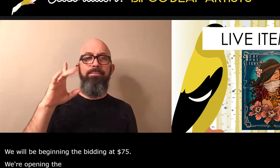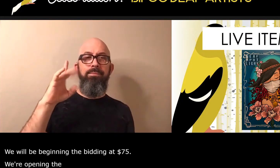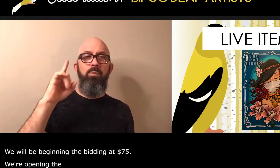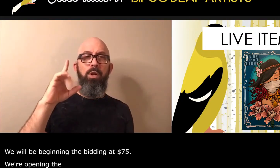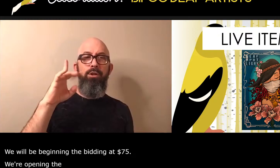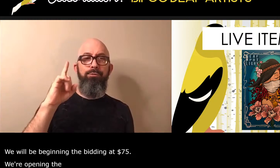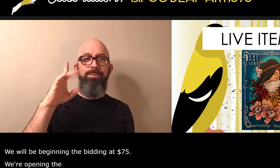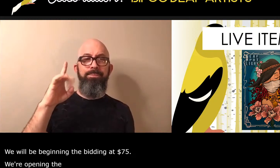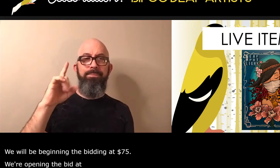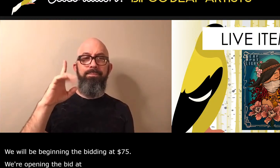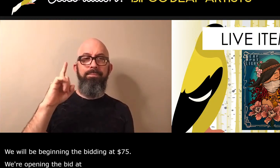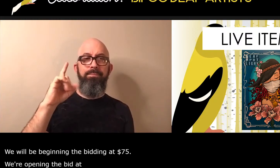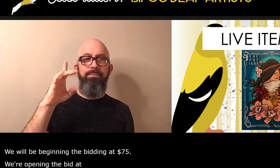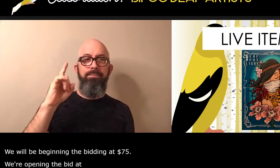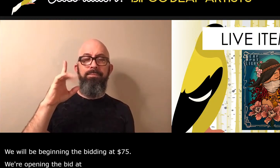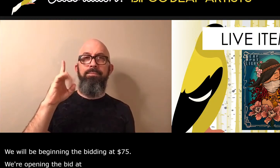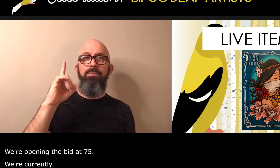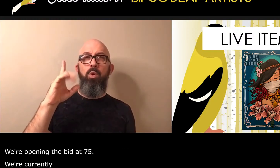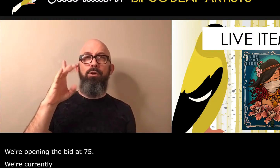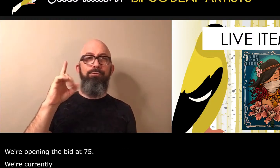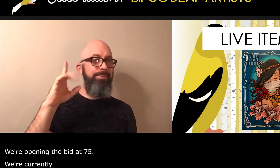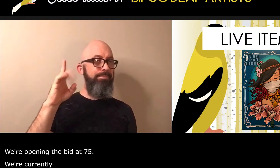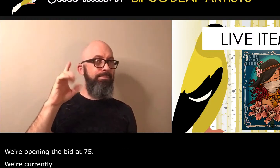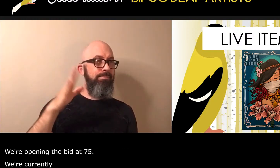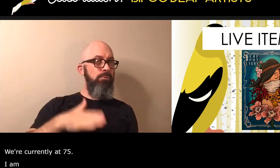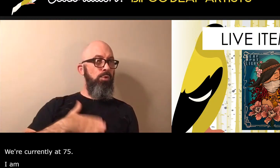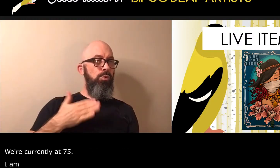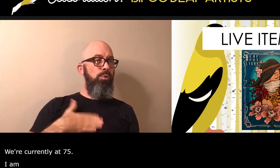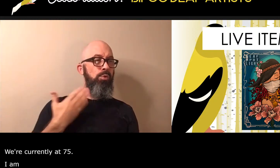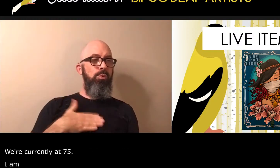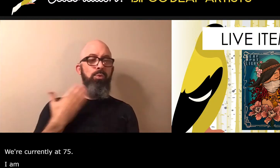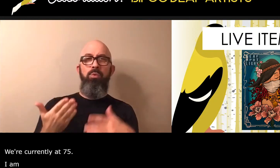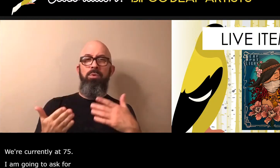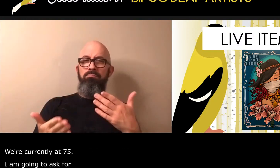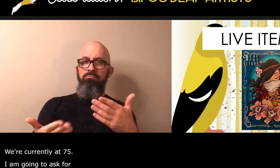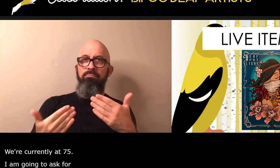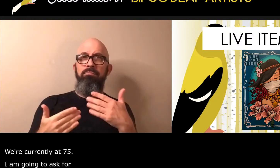We're currently at 75. I'm going to ask for 100.